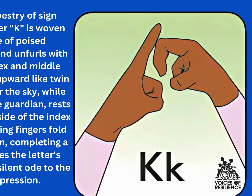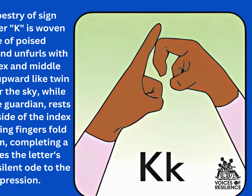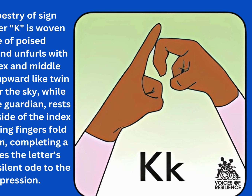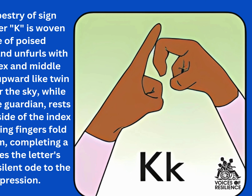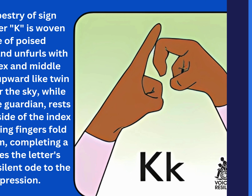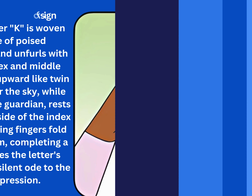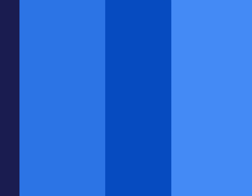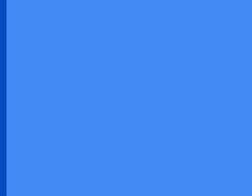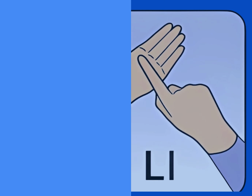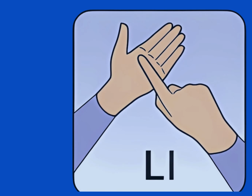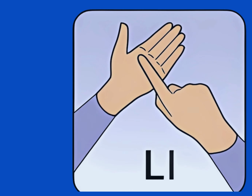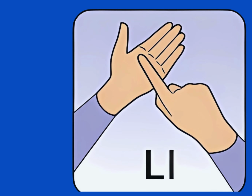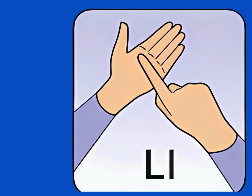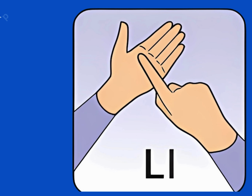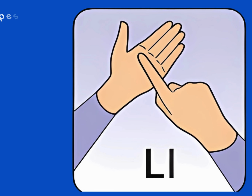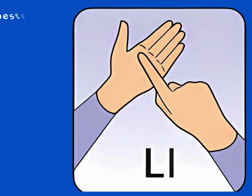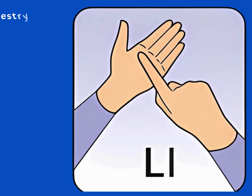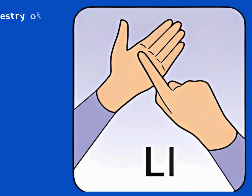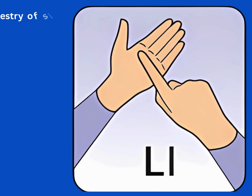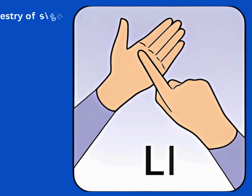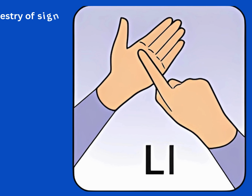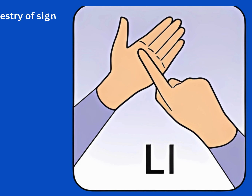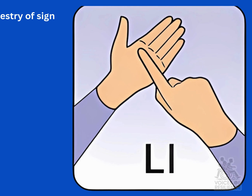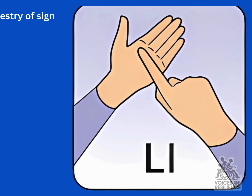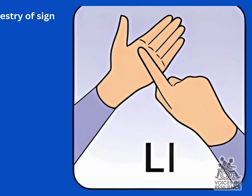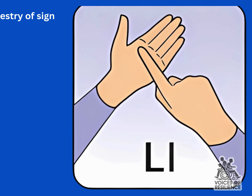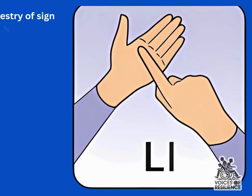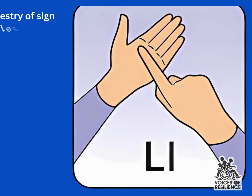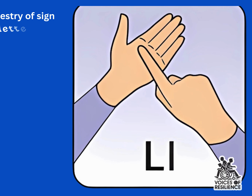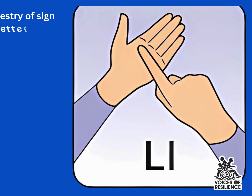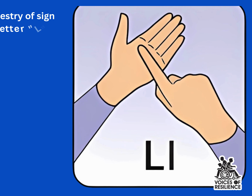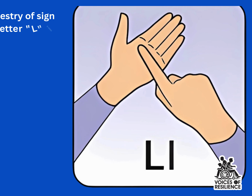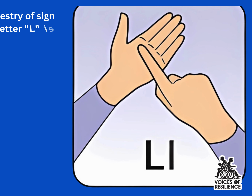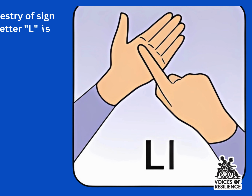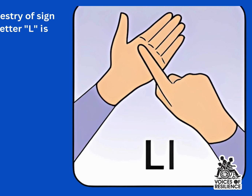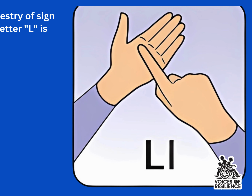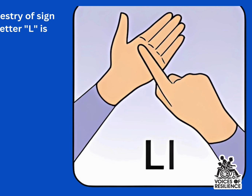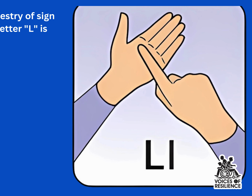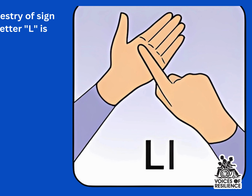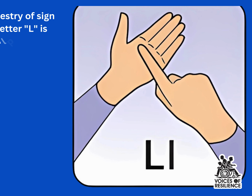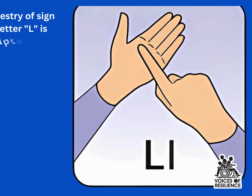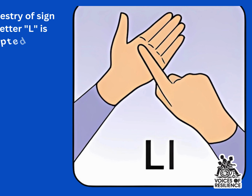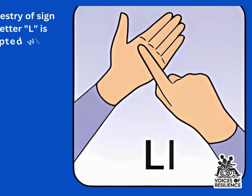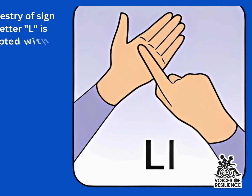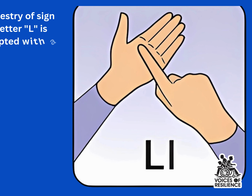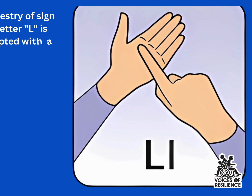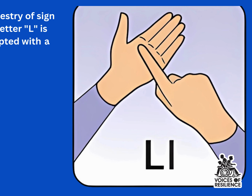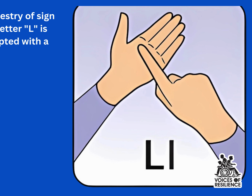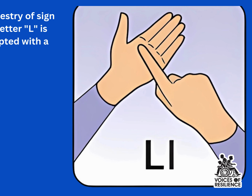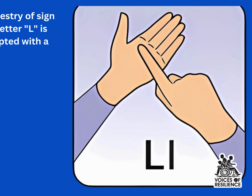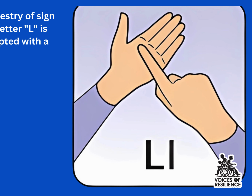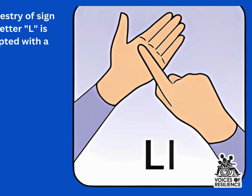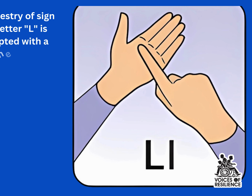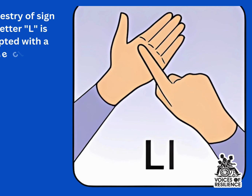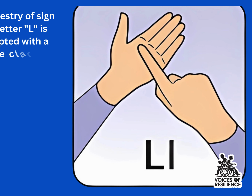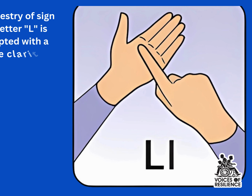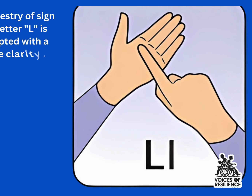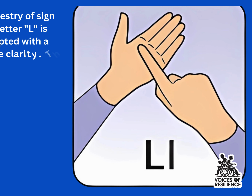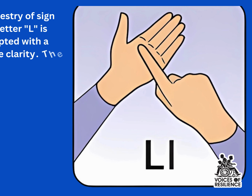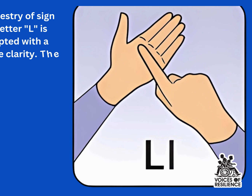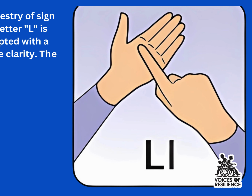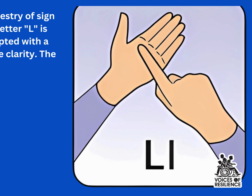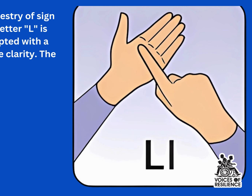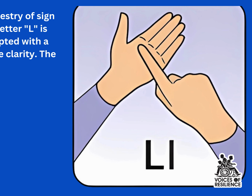expression. In the lyrical tapestry of sign language, the letter L is gracefully sculpted with a gesture of